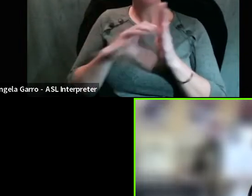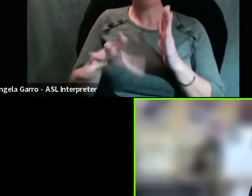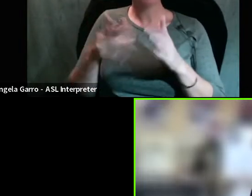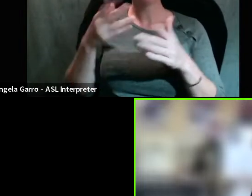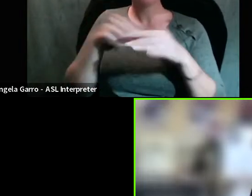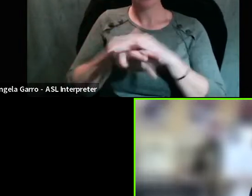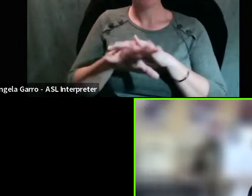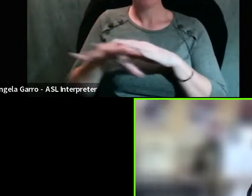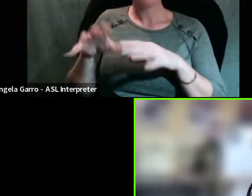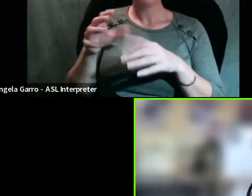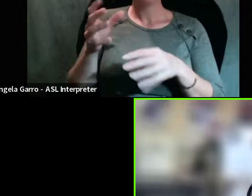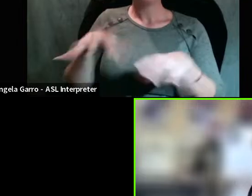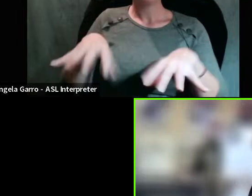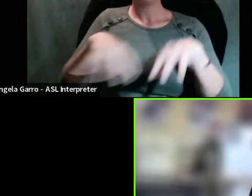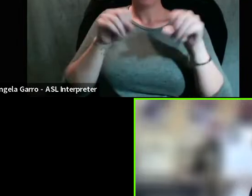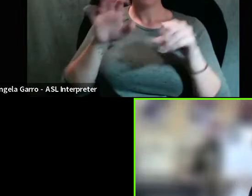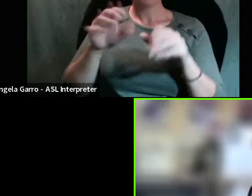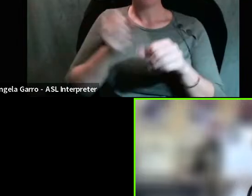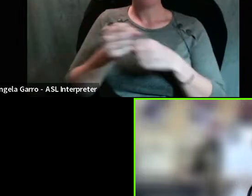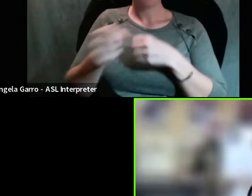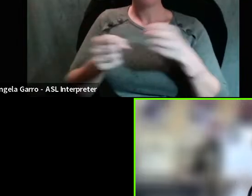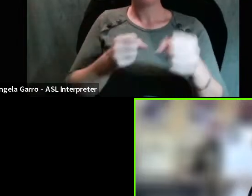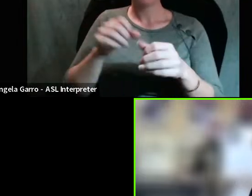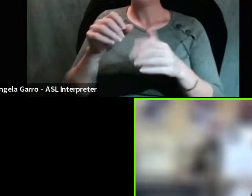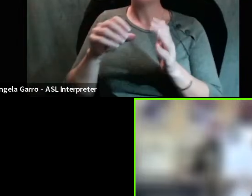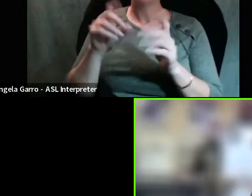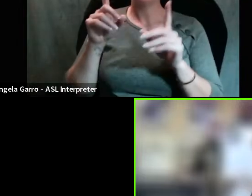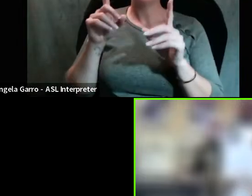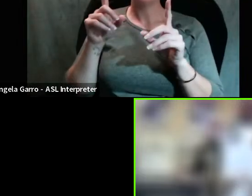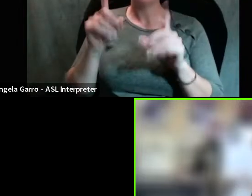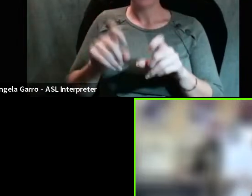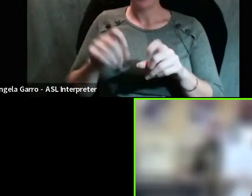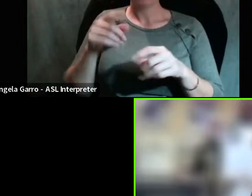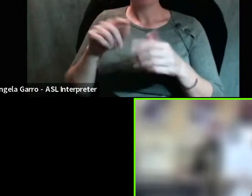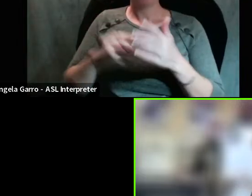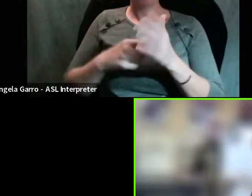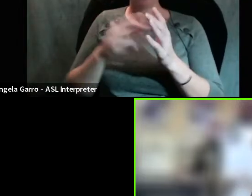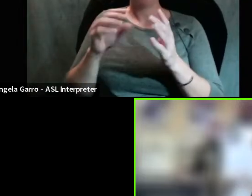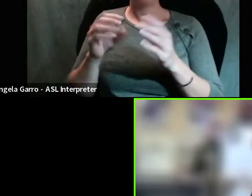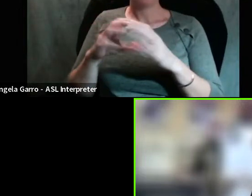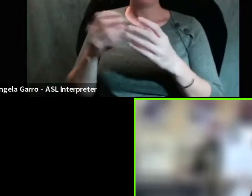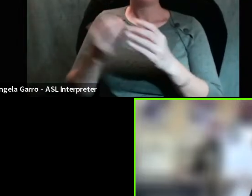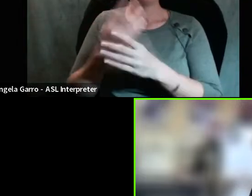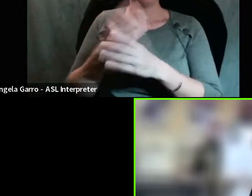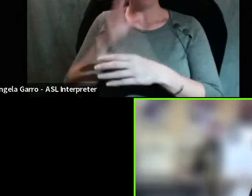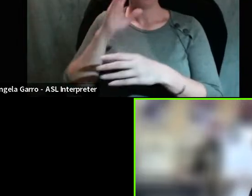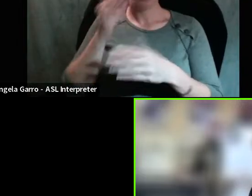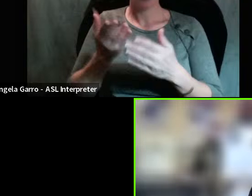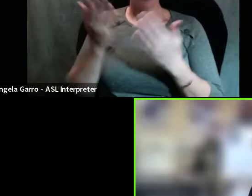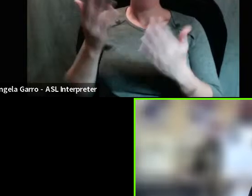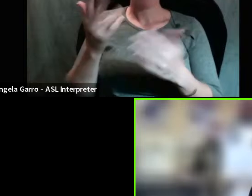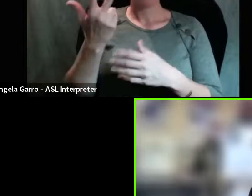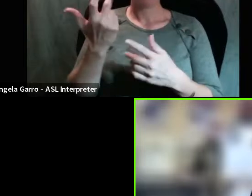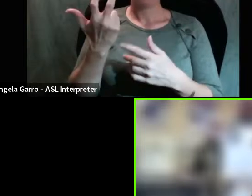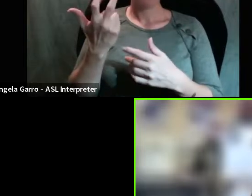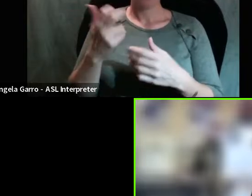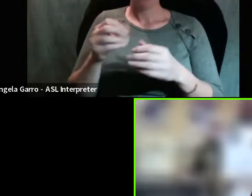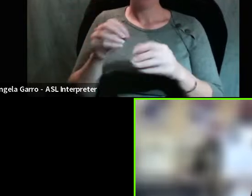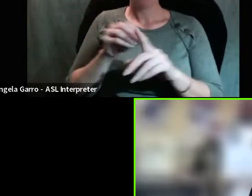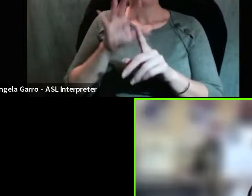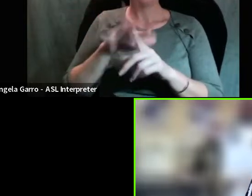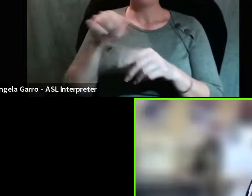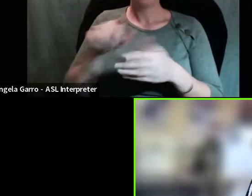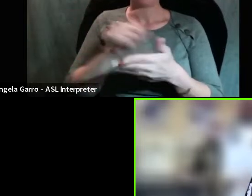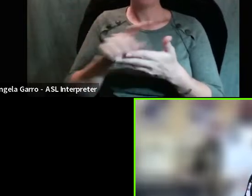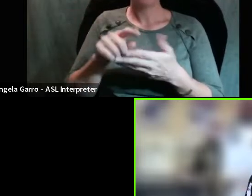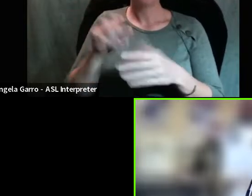and taken their placement test to start classes in the spring. We will be offering 3 more orientations this week, as well as we will offer some